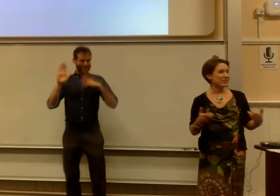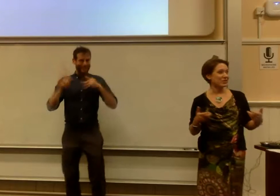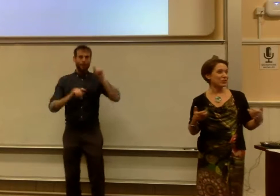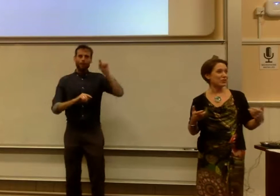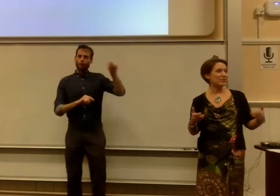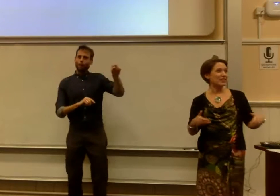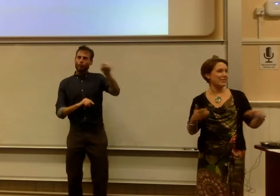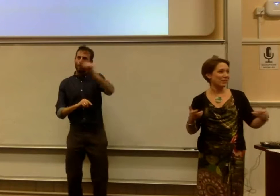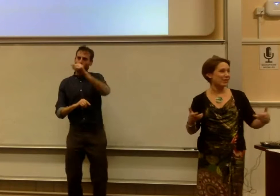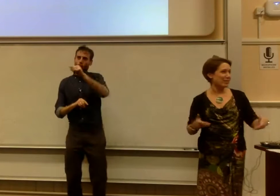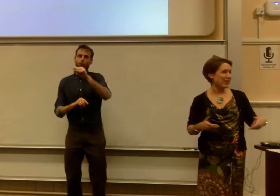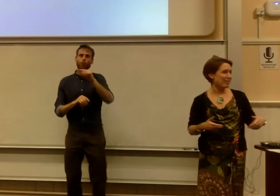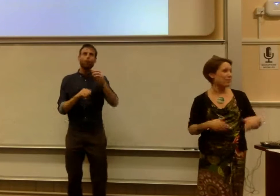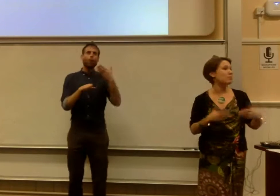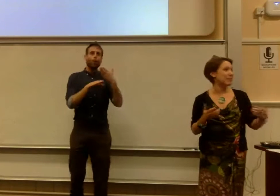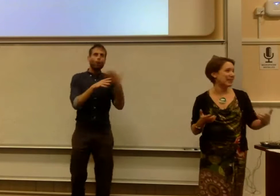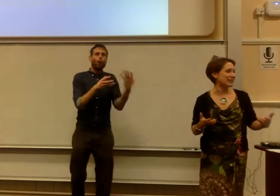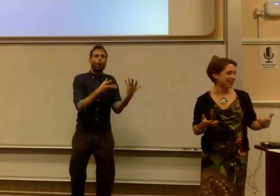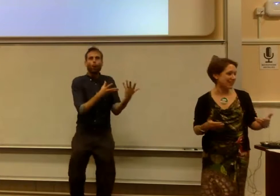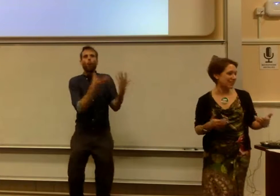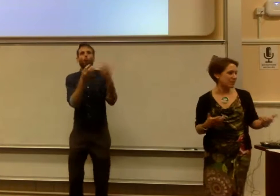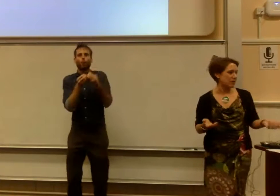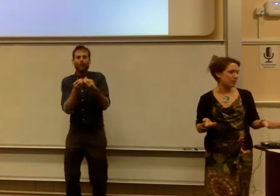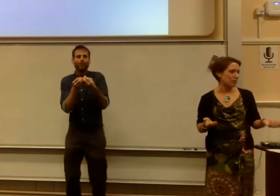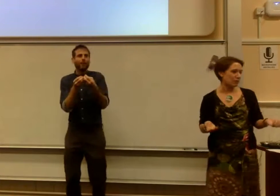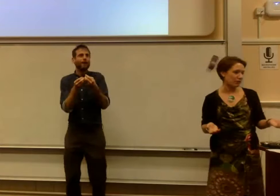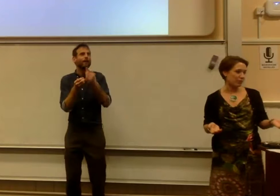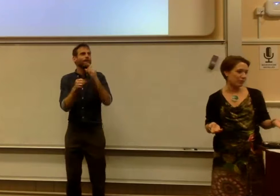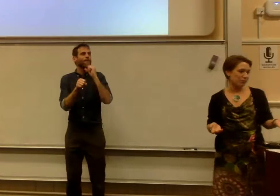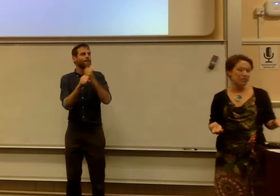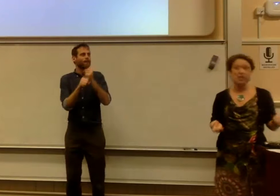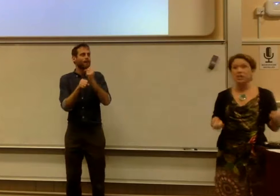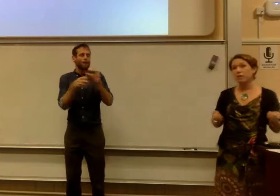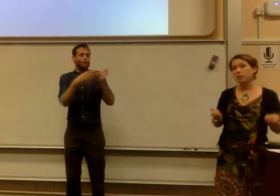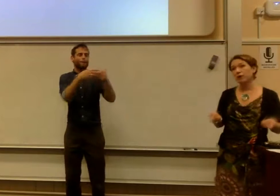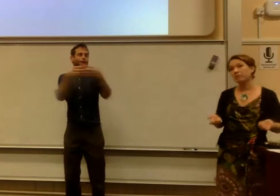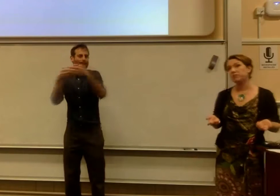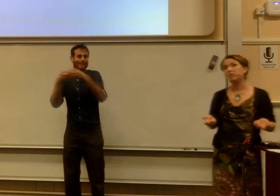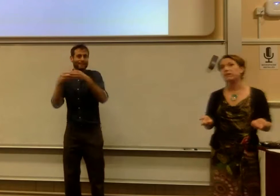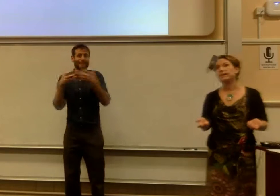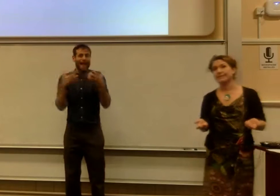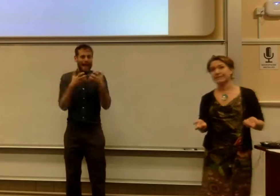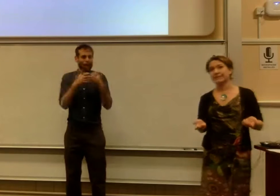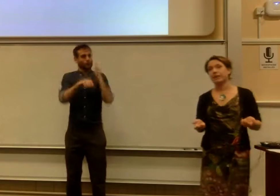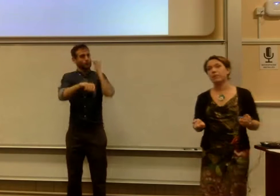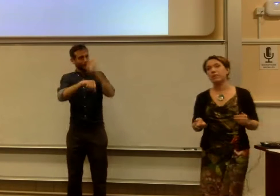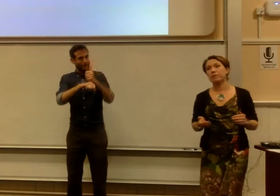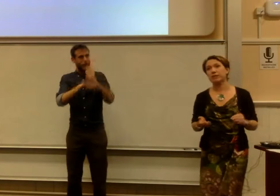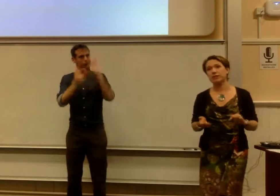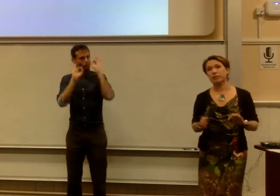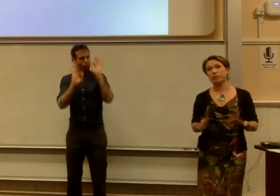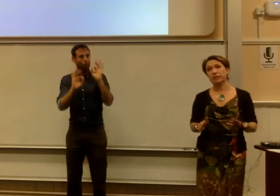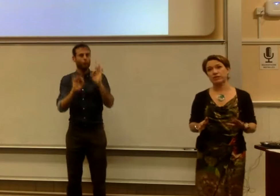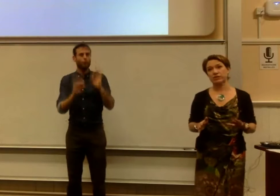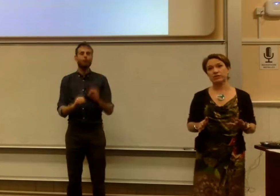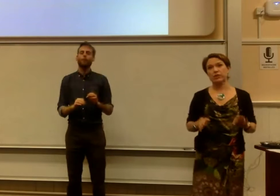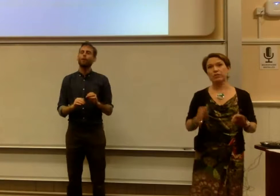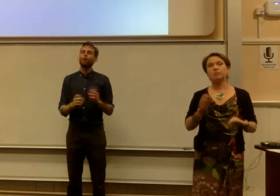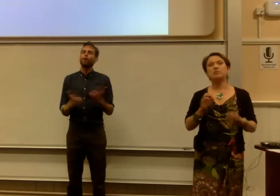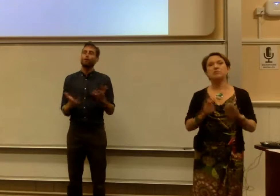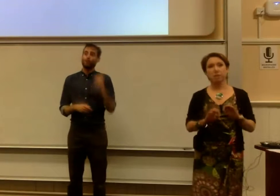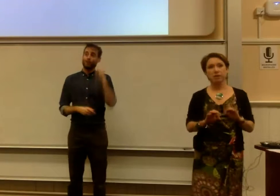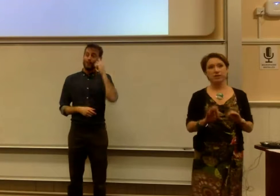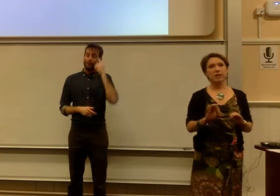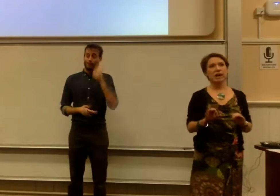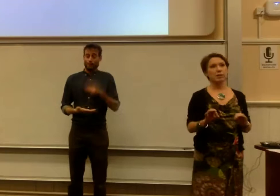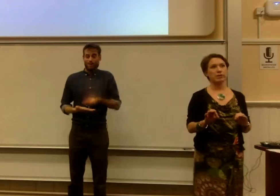bodies to deliver, to implement the legislation in the best way possible. But we have to be realistic about financial pressures. We